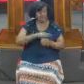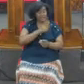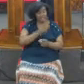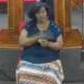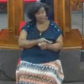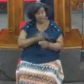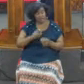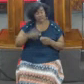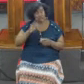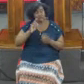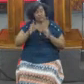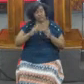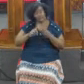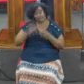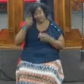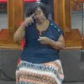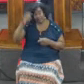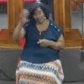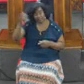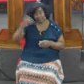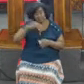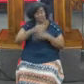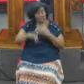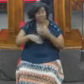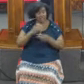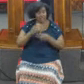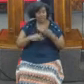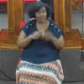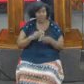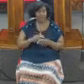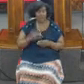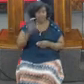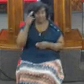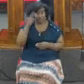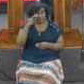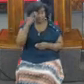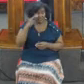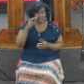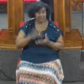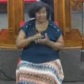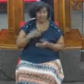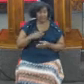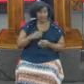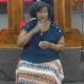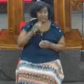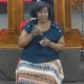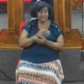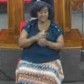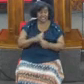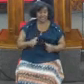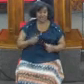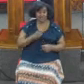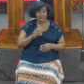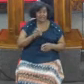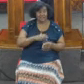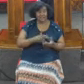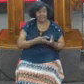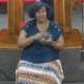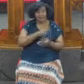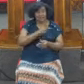to witness for him in all the world. The reason we get saved is by the power of the Holy